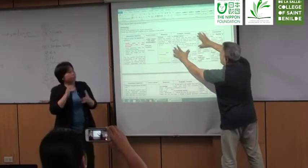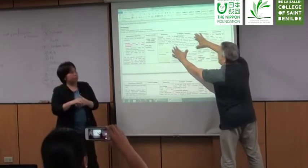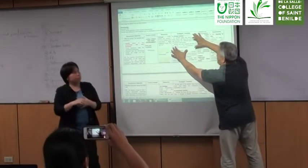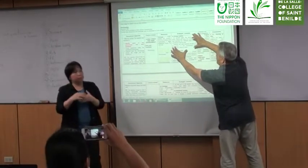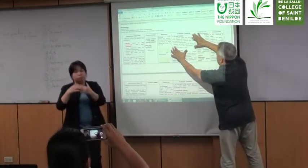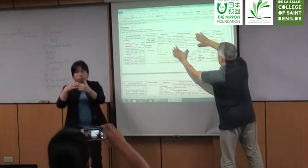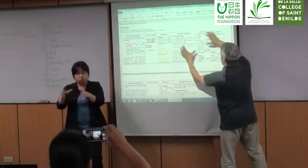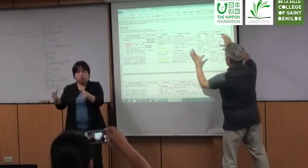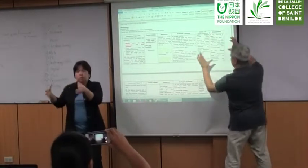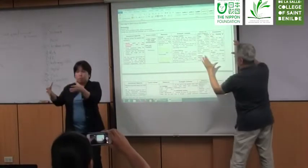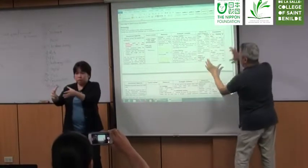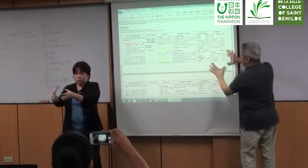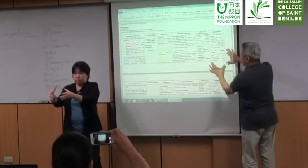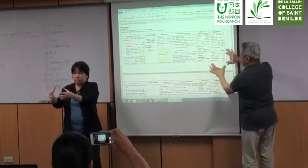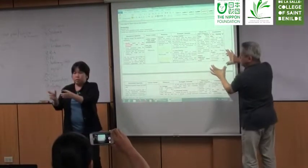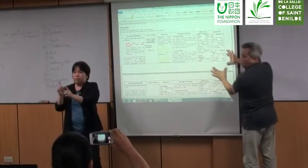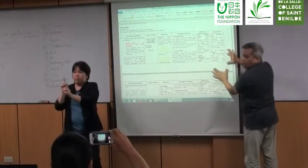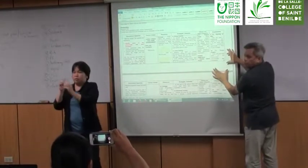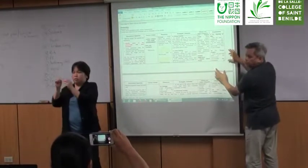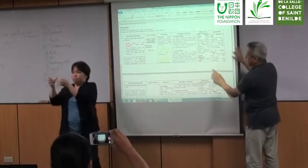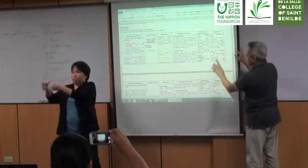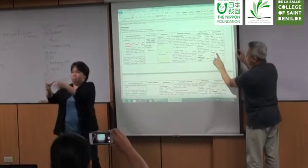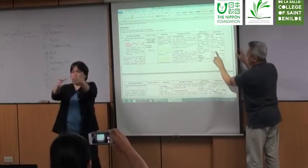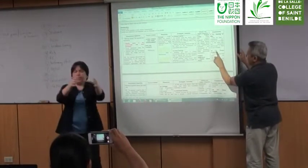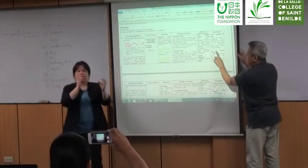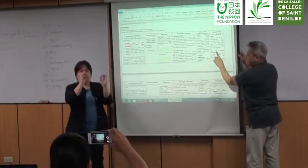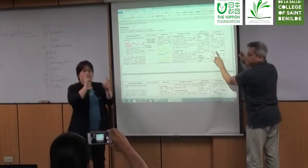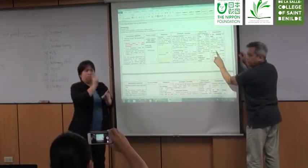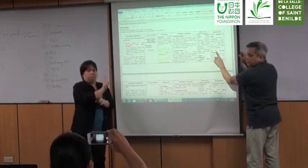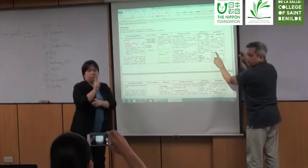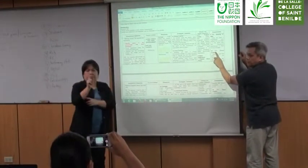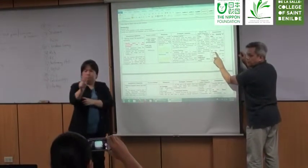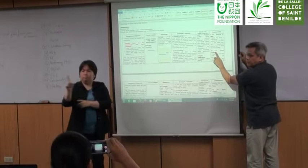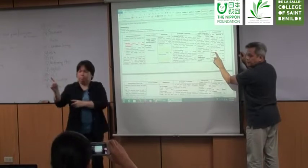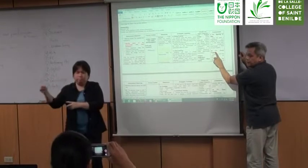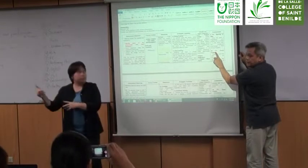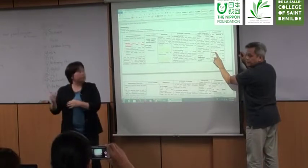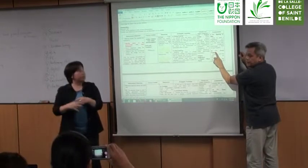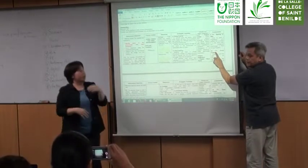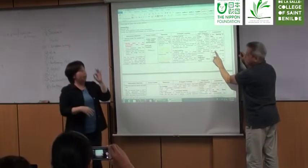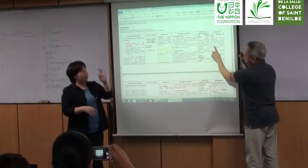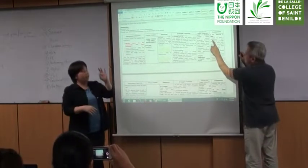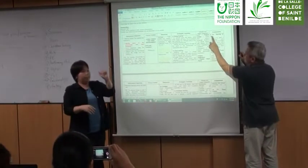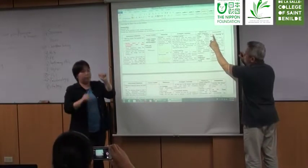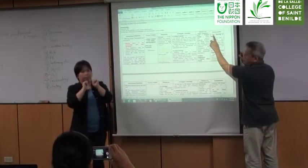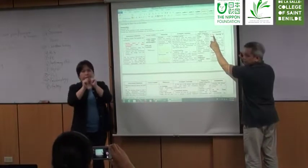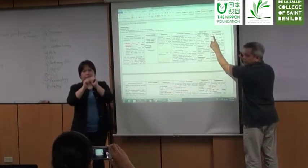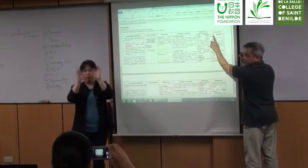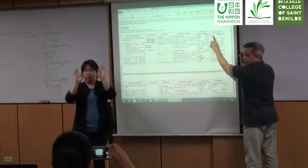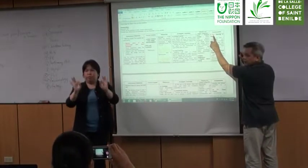their activity, that will be the output. FA is to say formative assessment.